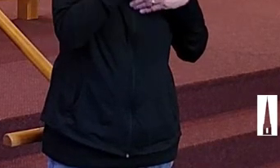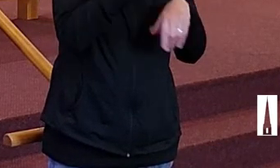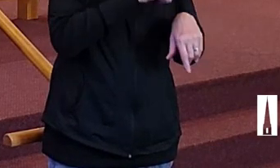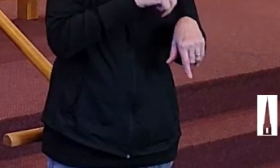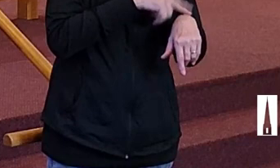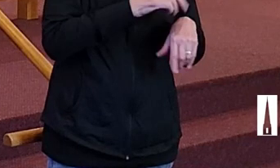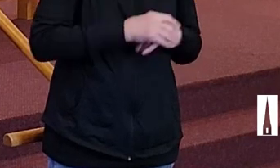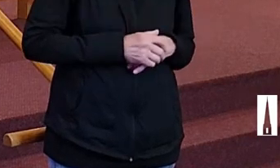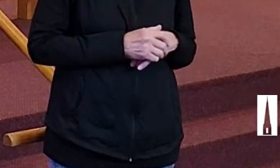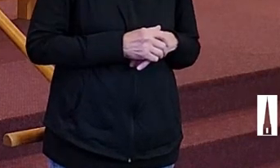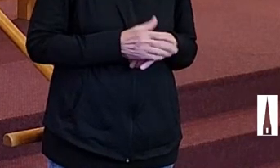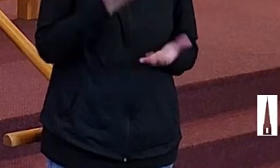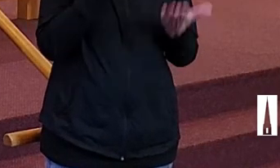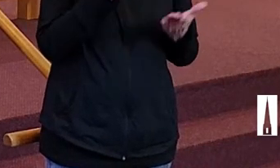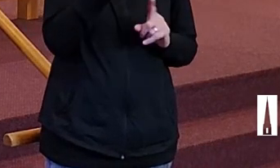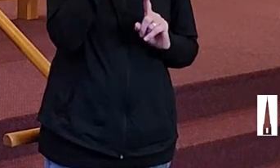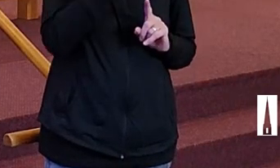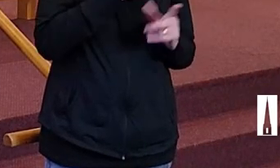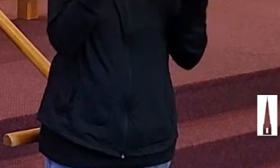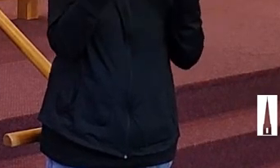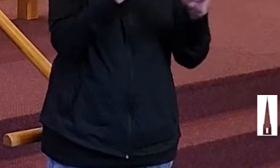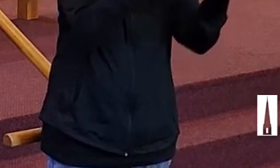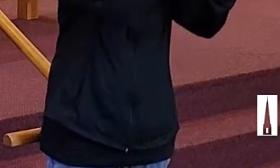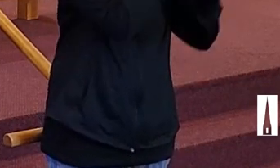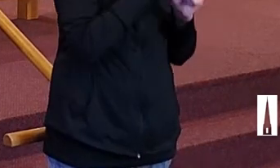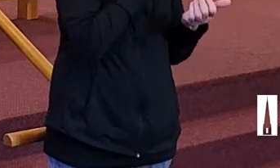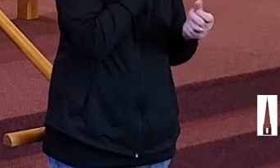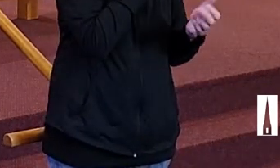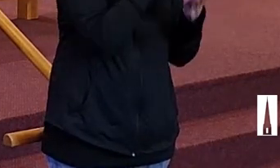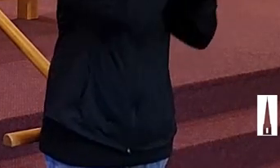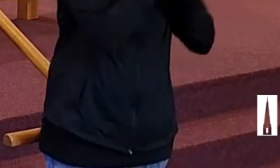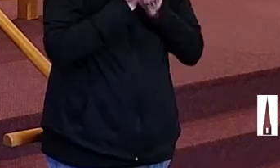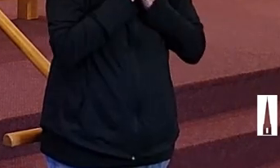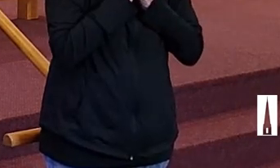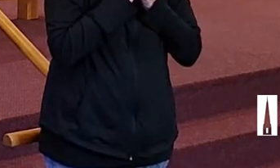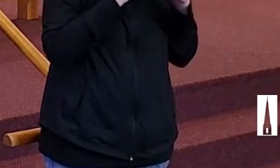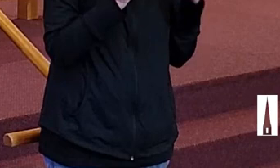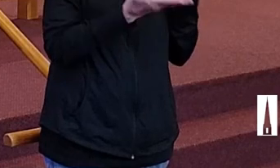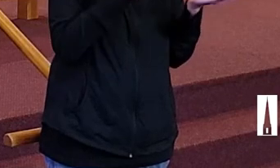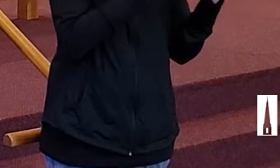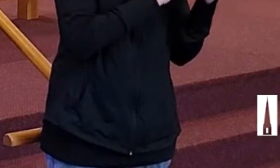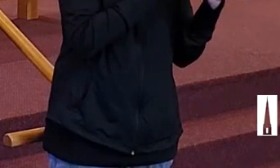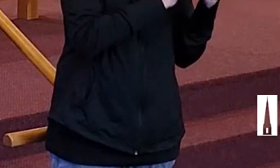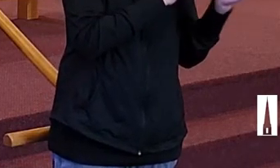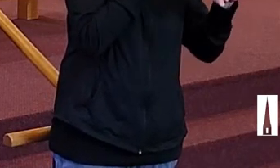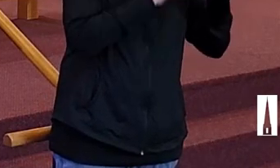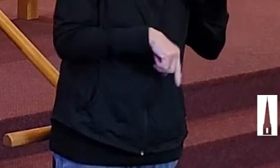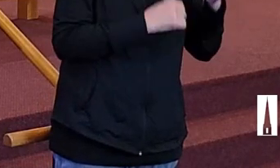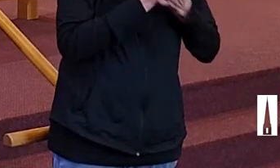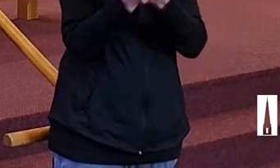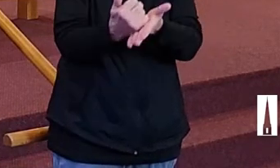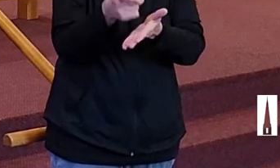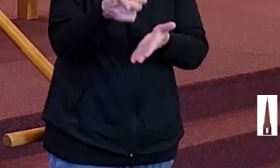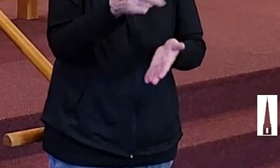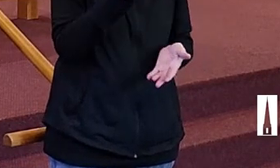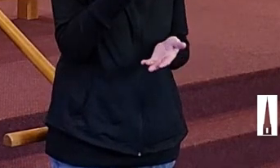Maybe she did try to get help, and either physicians were unable or unwilling to help her.